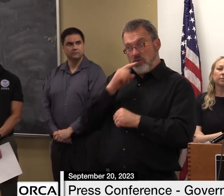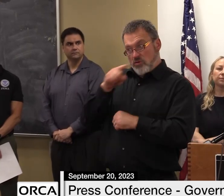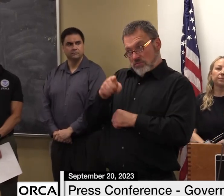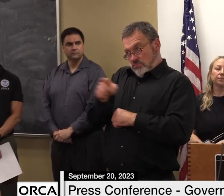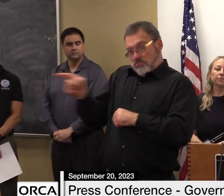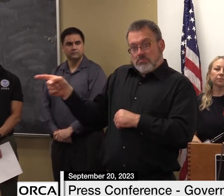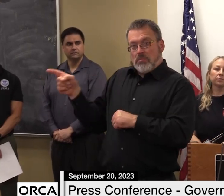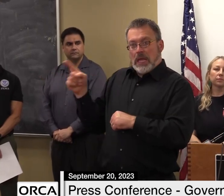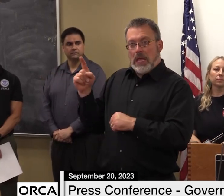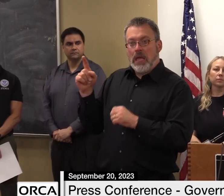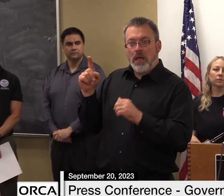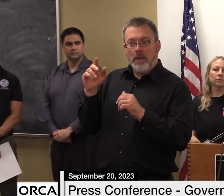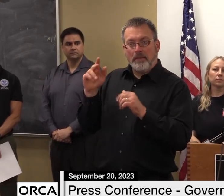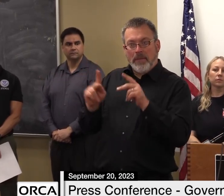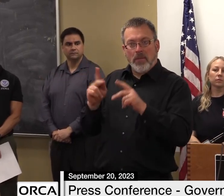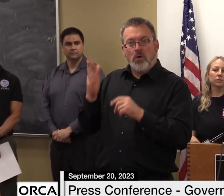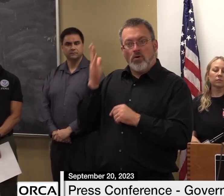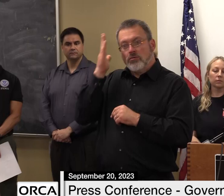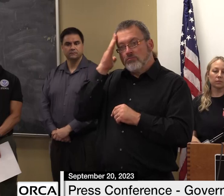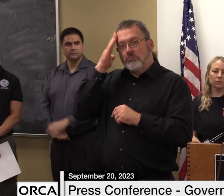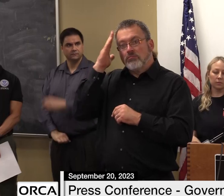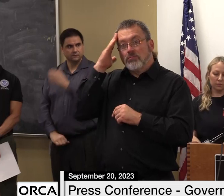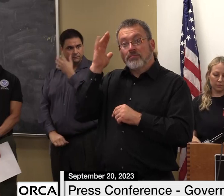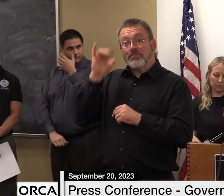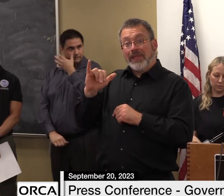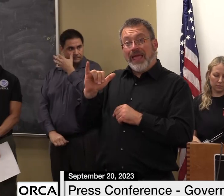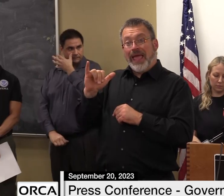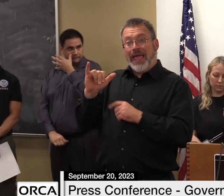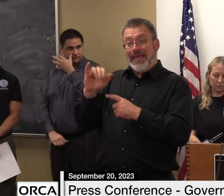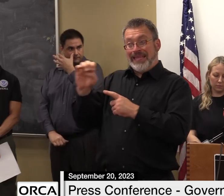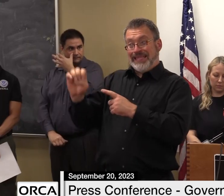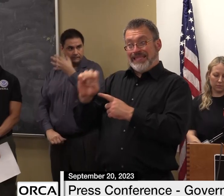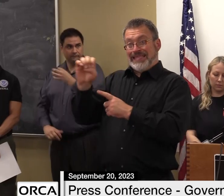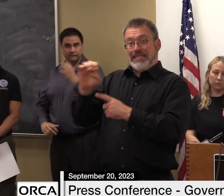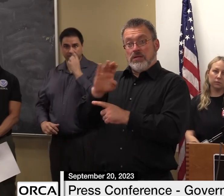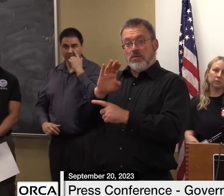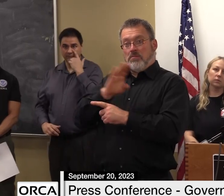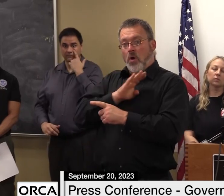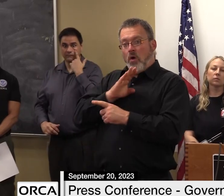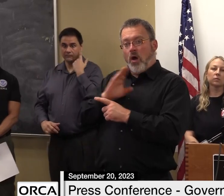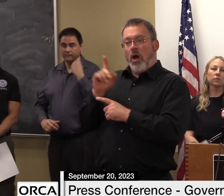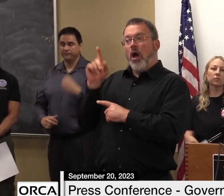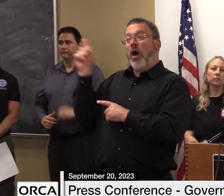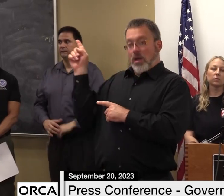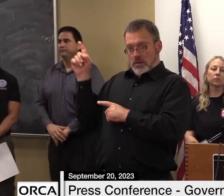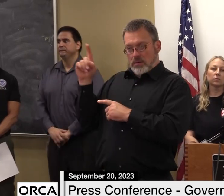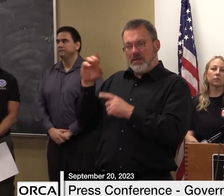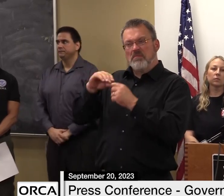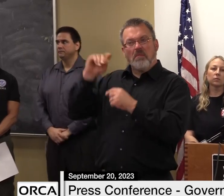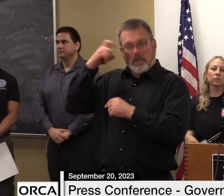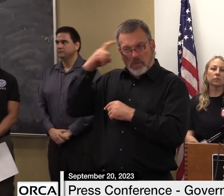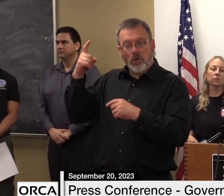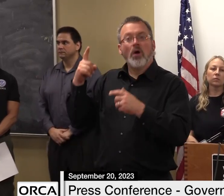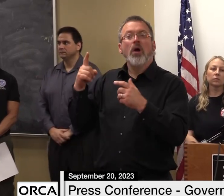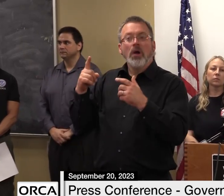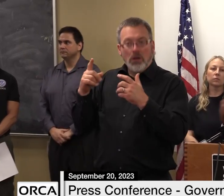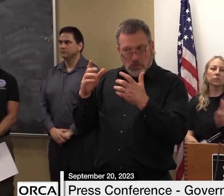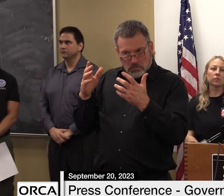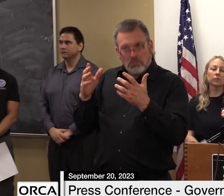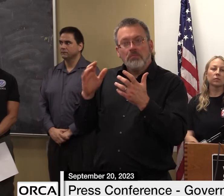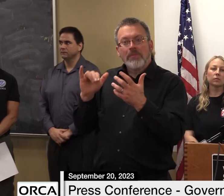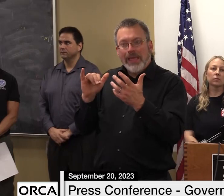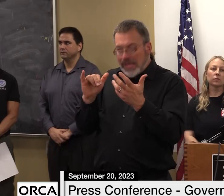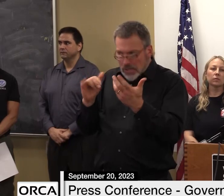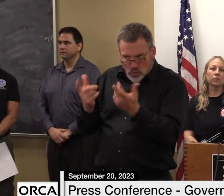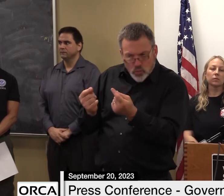the on the first e-board meeting, we asked for the $20 million, and we told them we were what we were doing. We just wanted